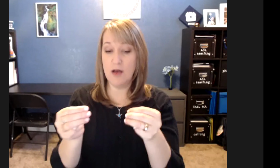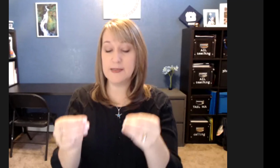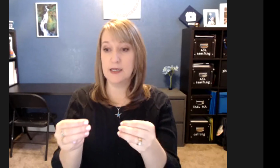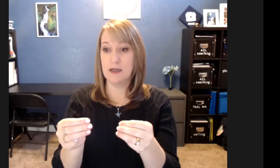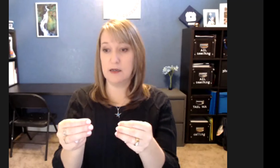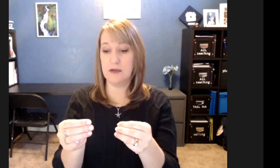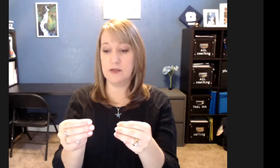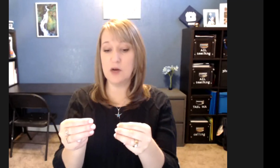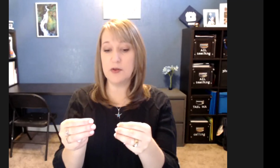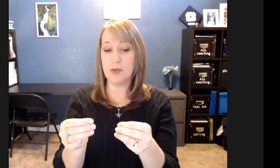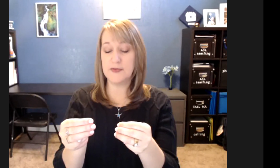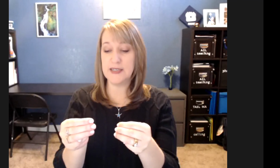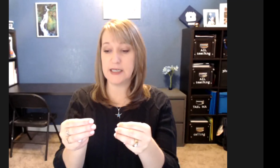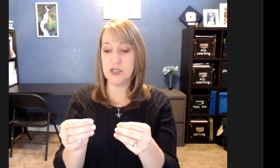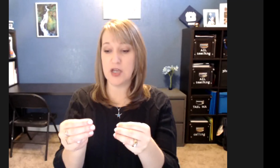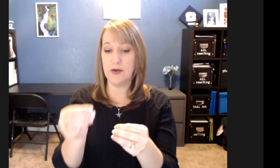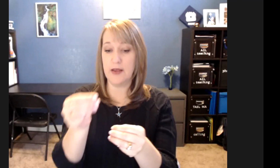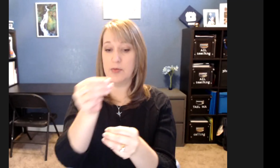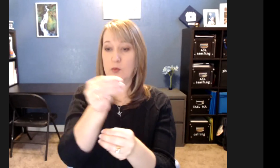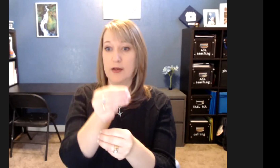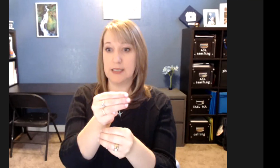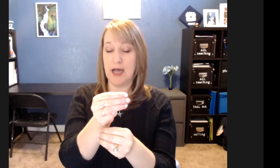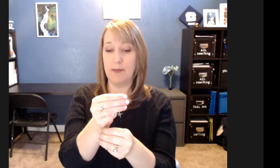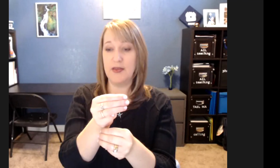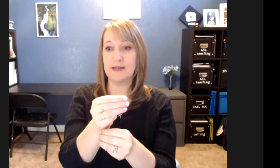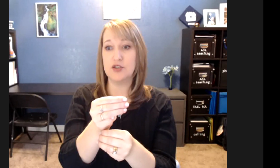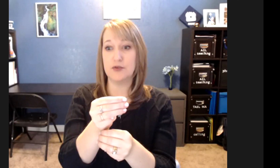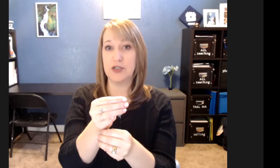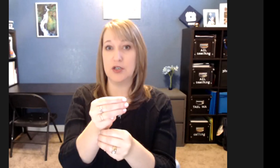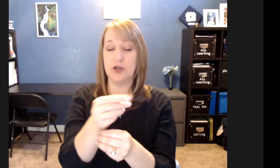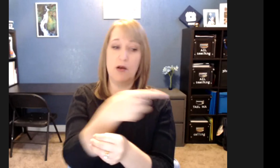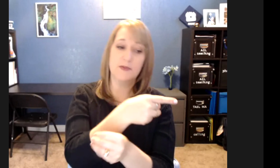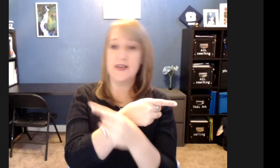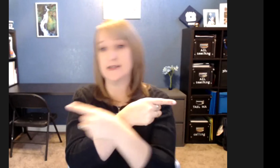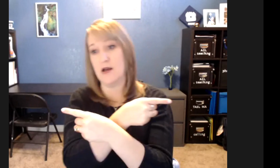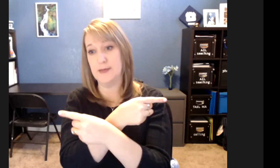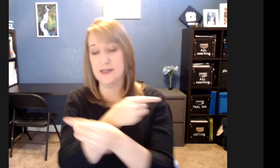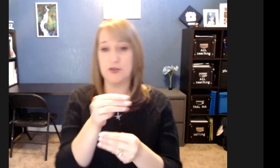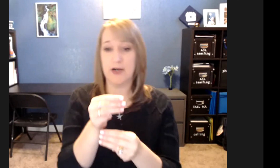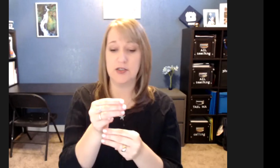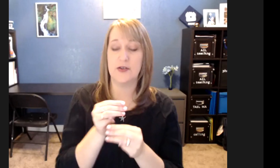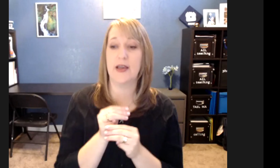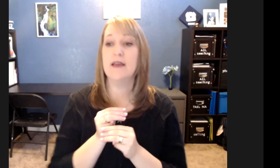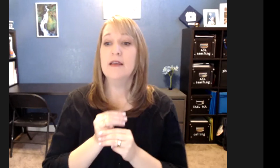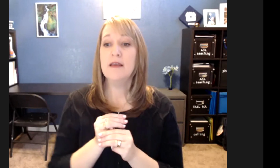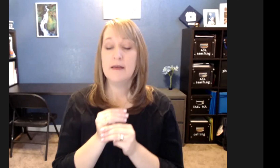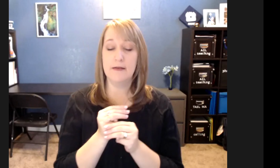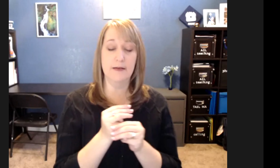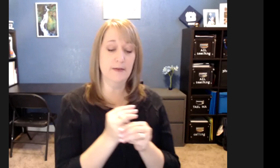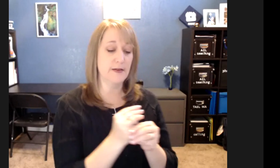palms, start with your palms facing each other and then put one on top. That's the direction. Your palms face opposite directions, okay? Then